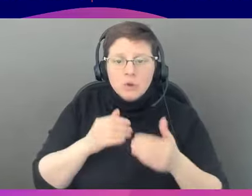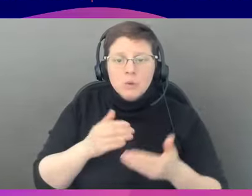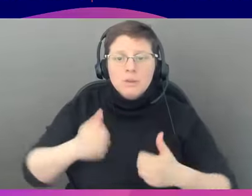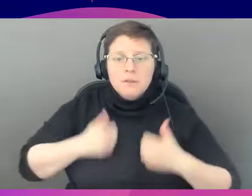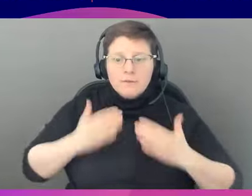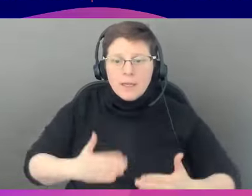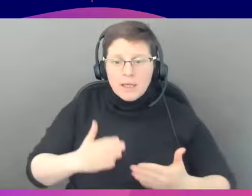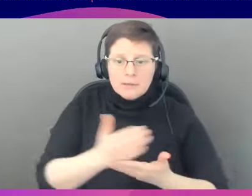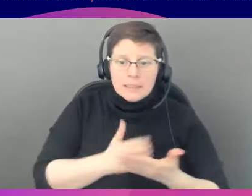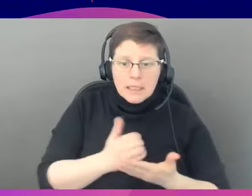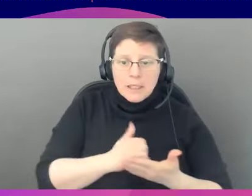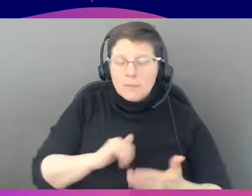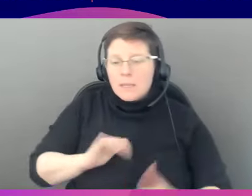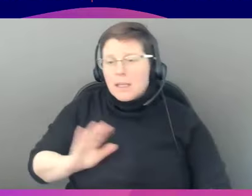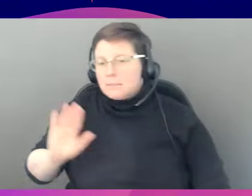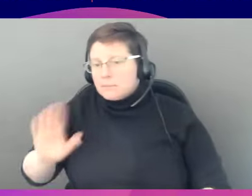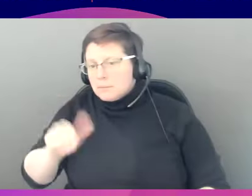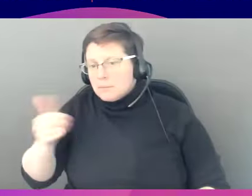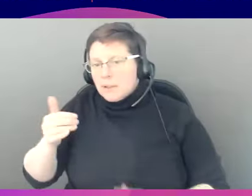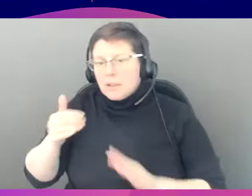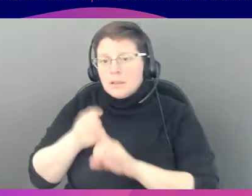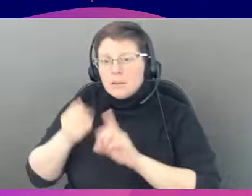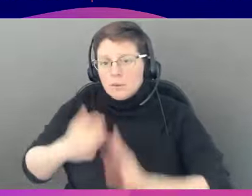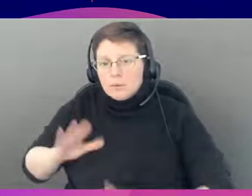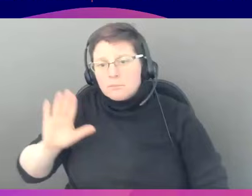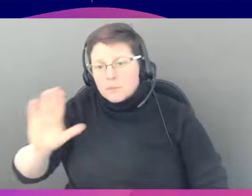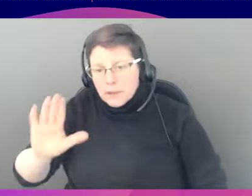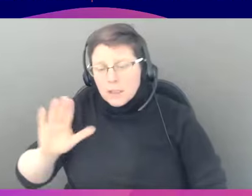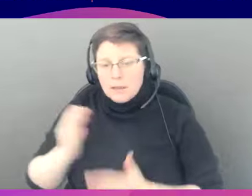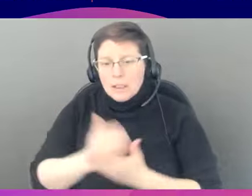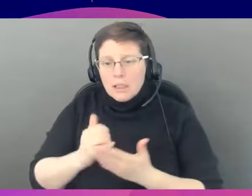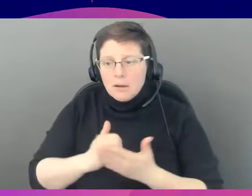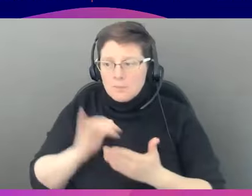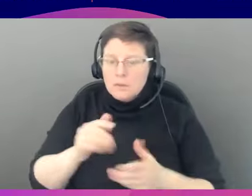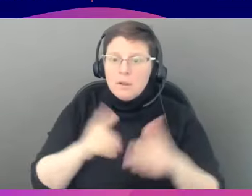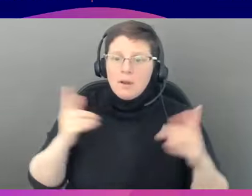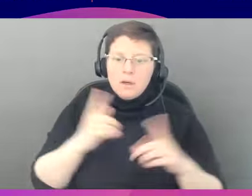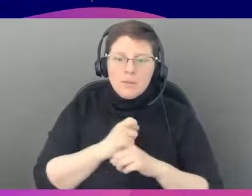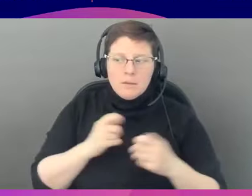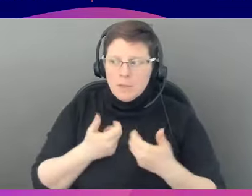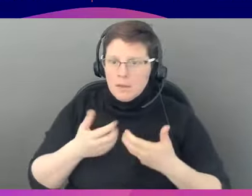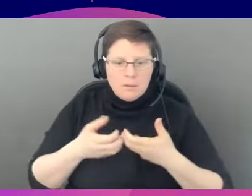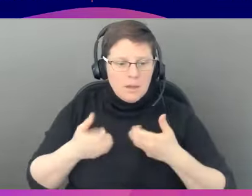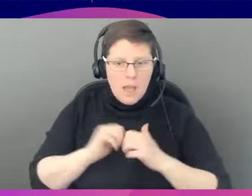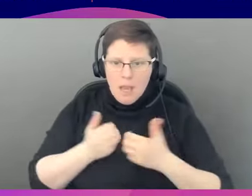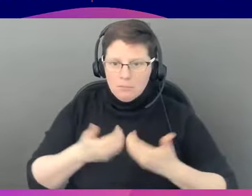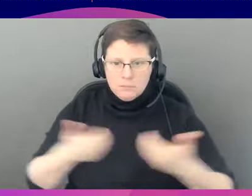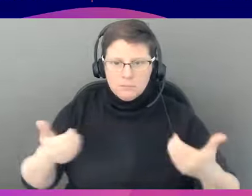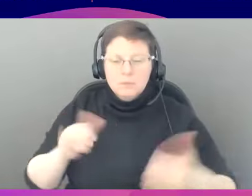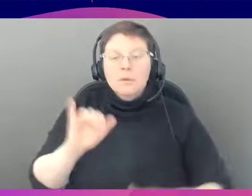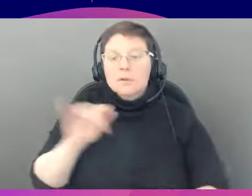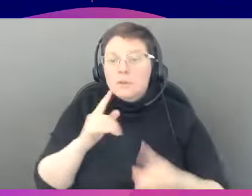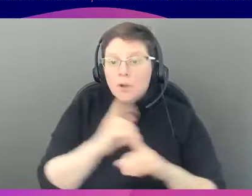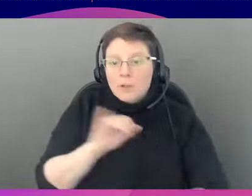an aggressor's income. So there's lots of complications there around that being divided. There are even complications there when survivors